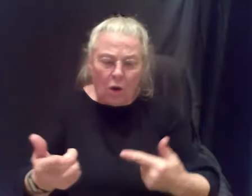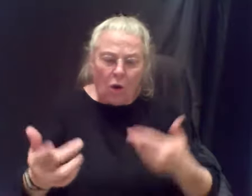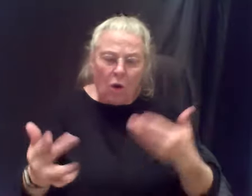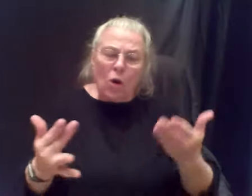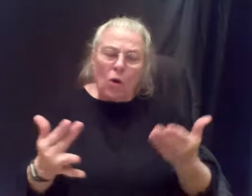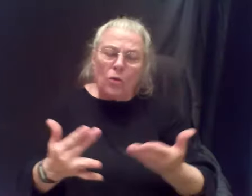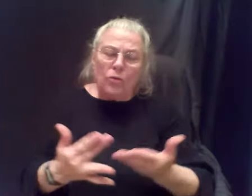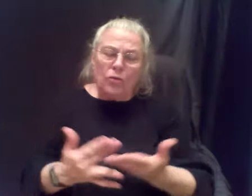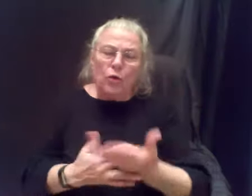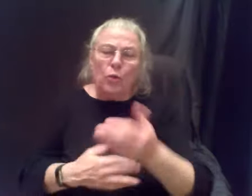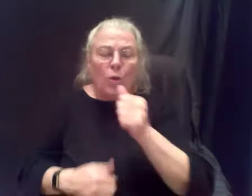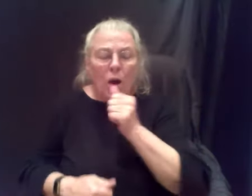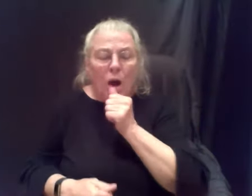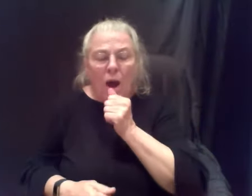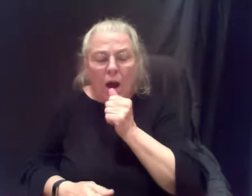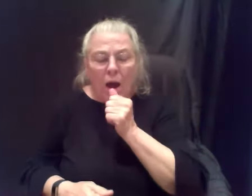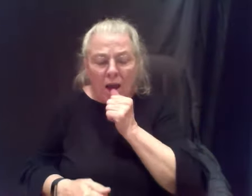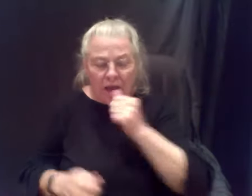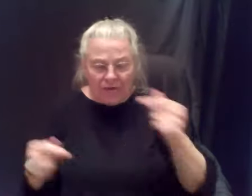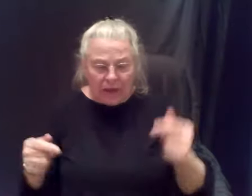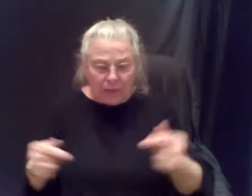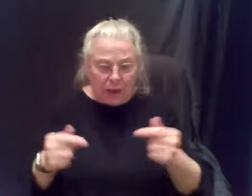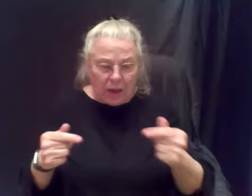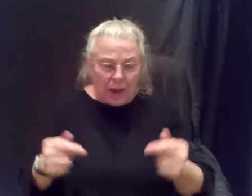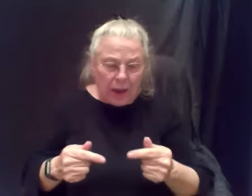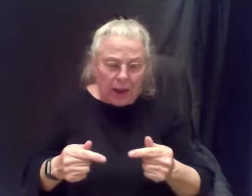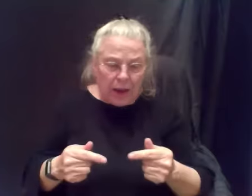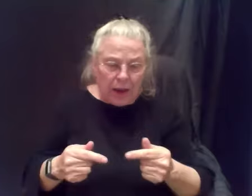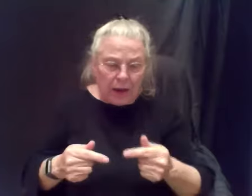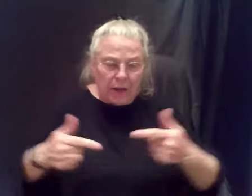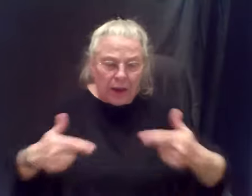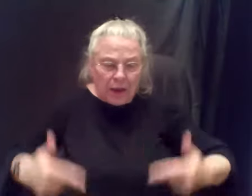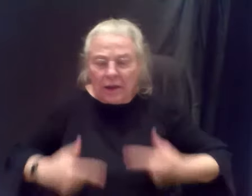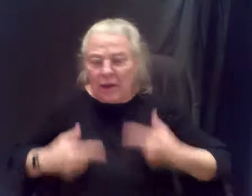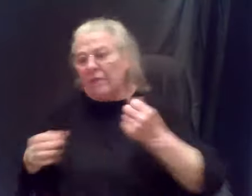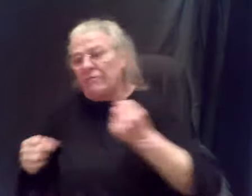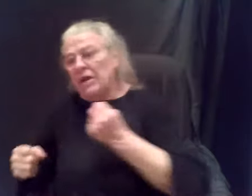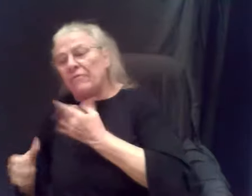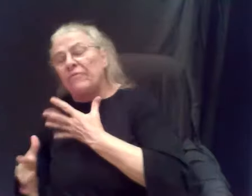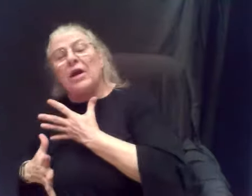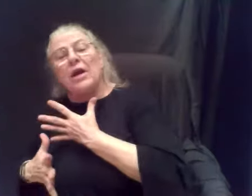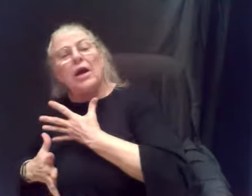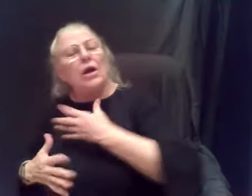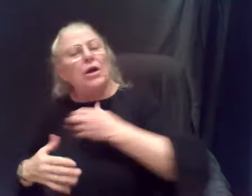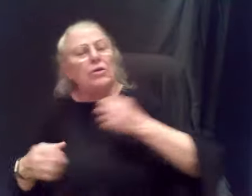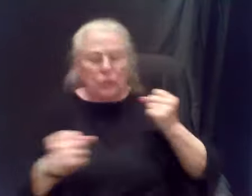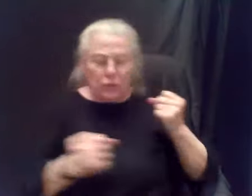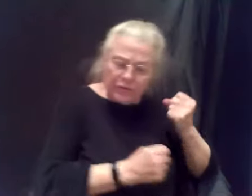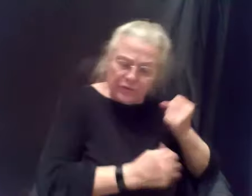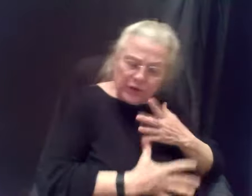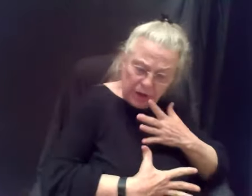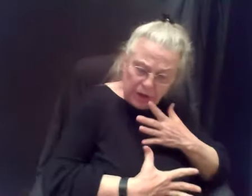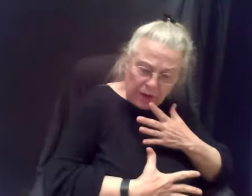go through private pain, living fear to